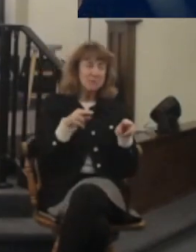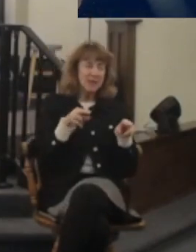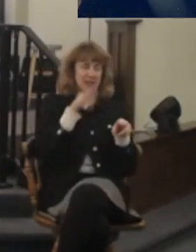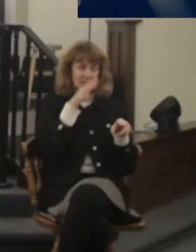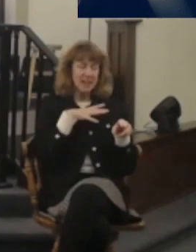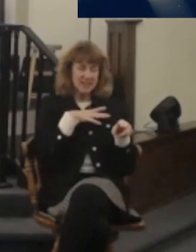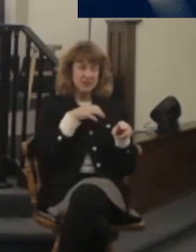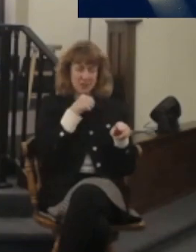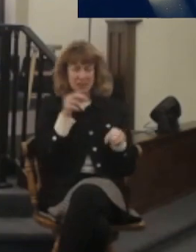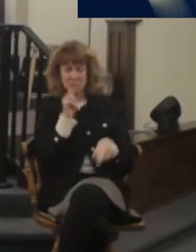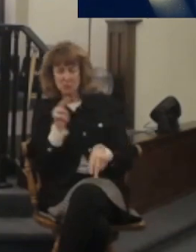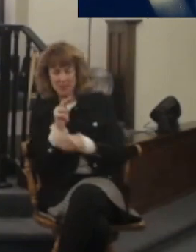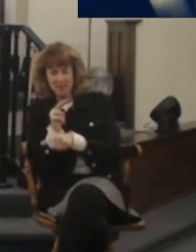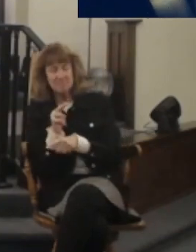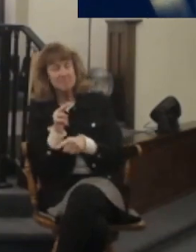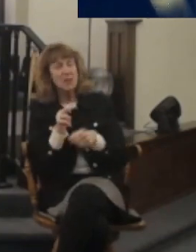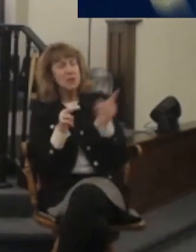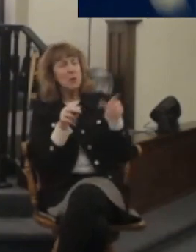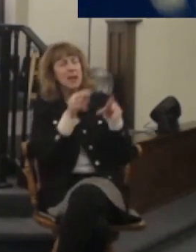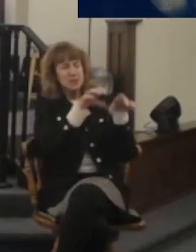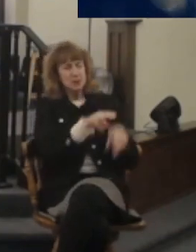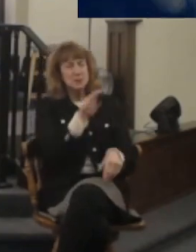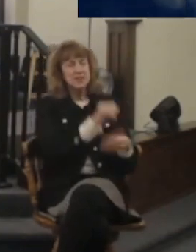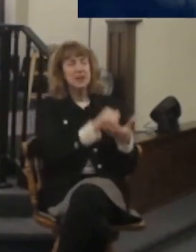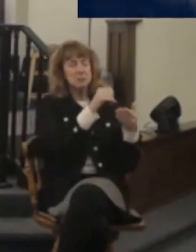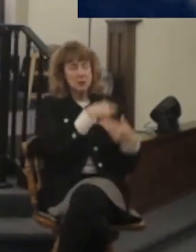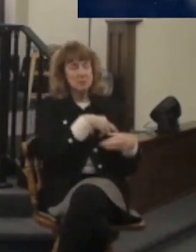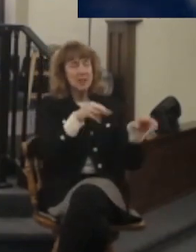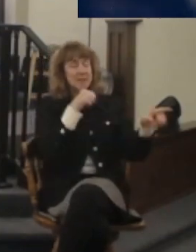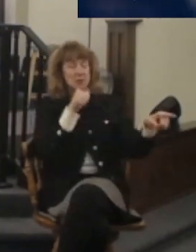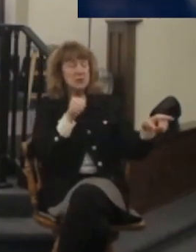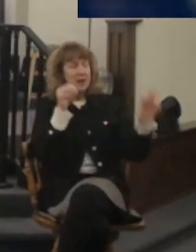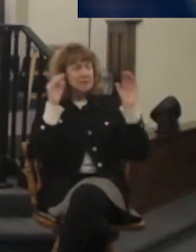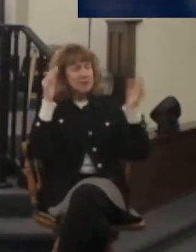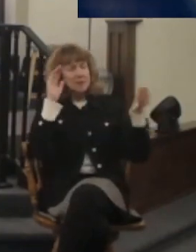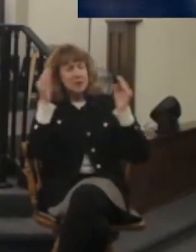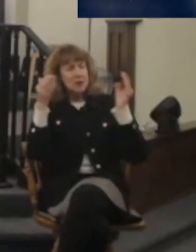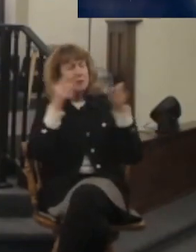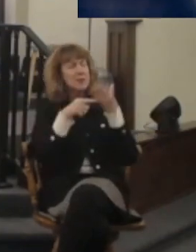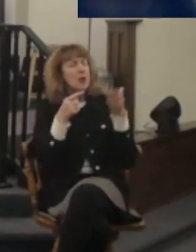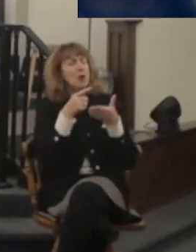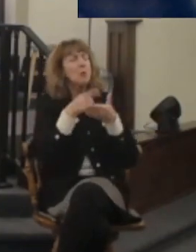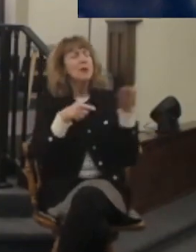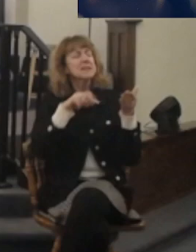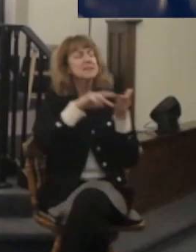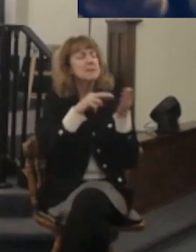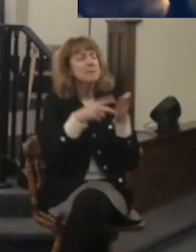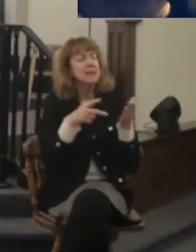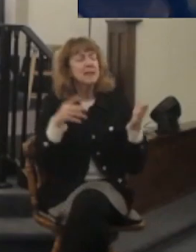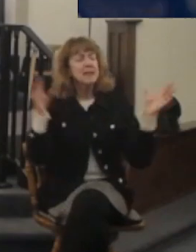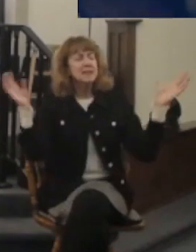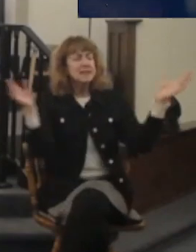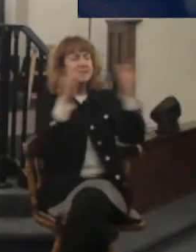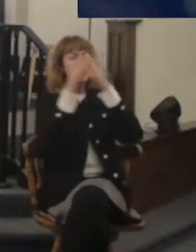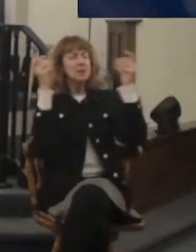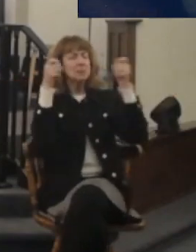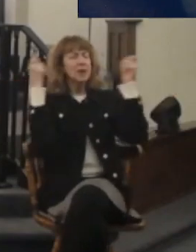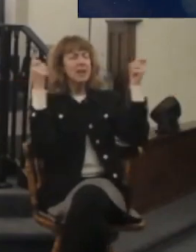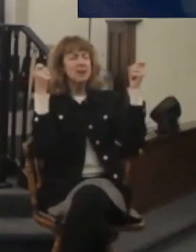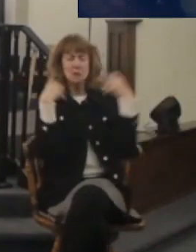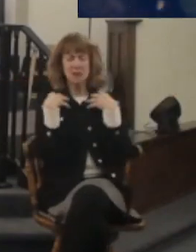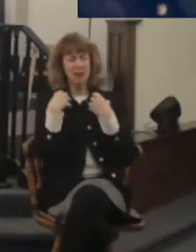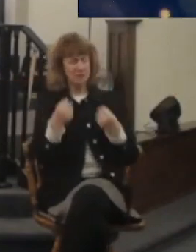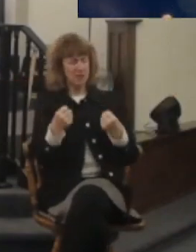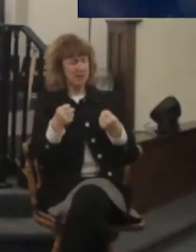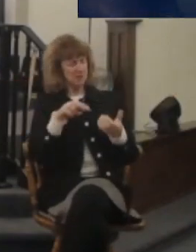using. We will take that room up. And if you are not familiar with what Celebrate Recovery is, any hurt, hang up, or habit does